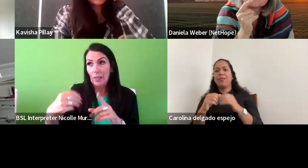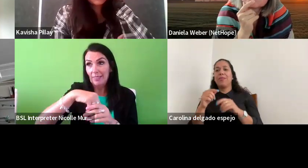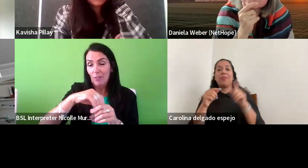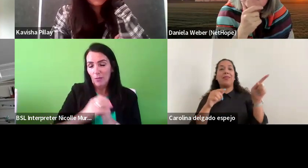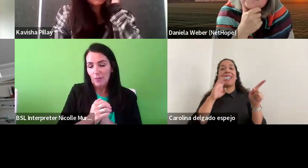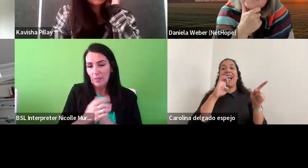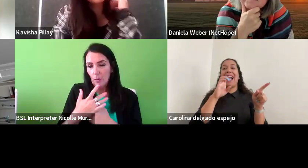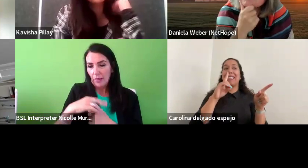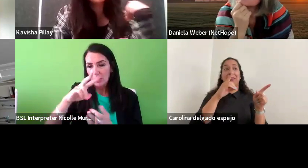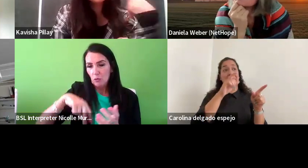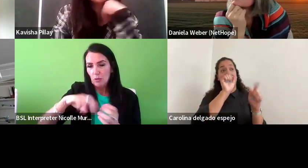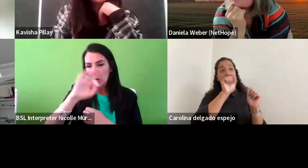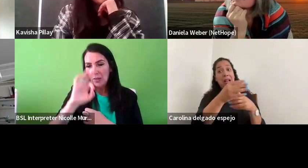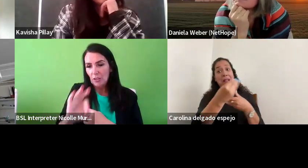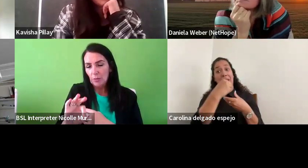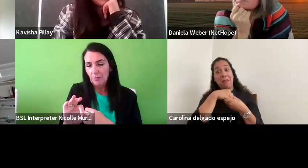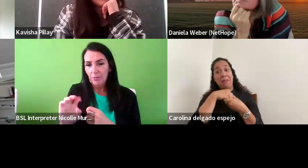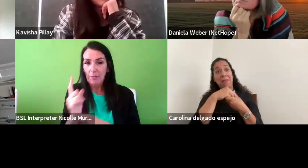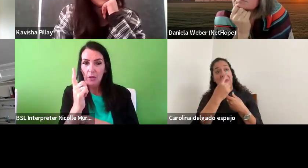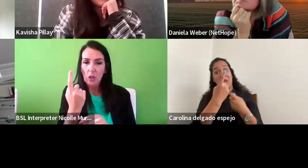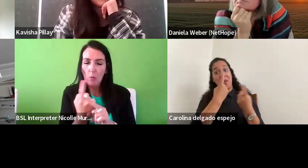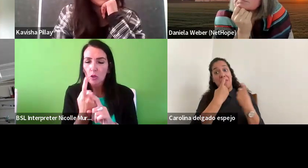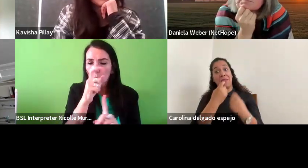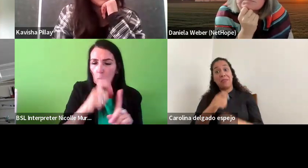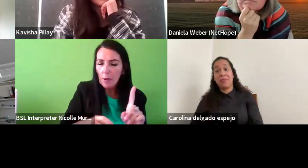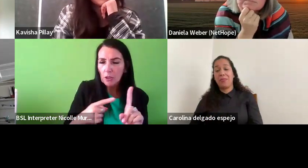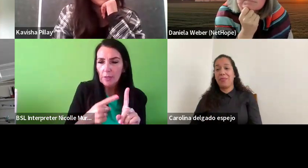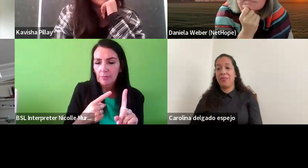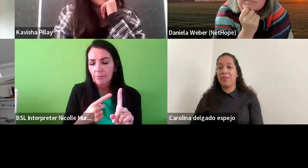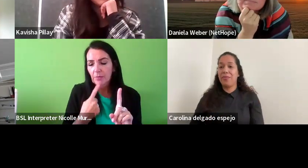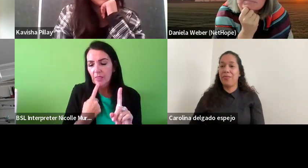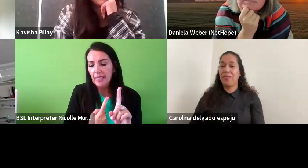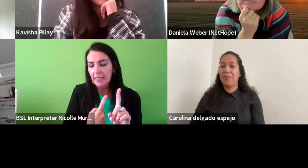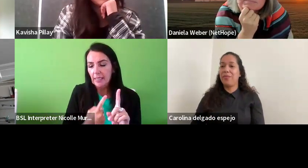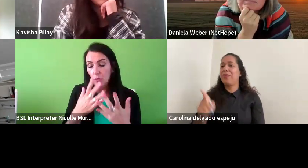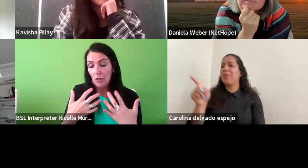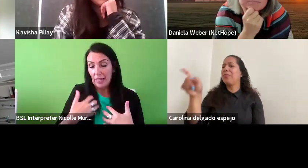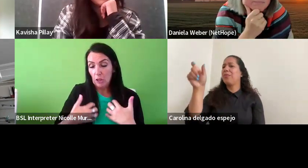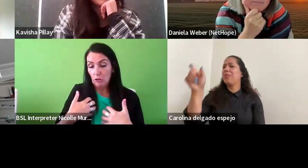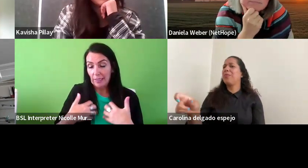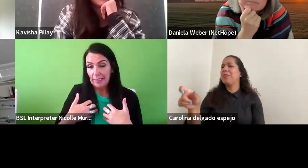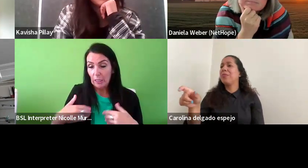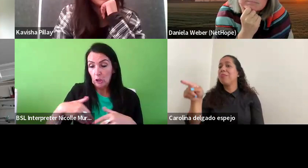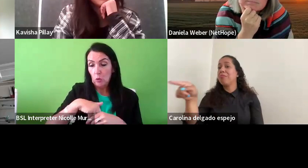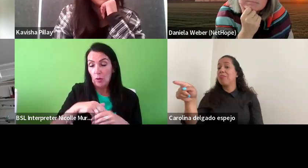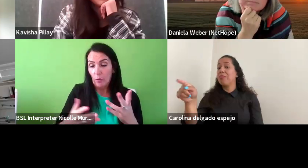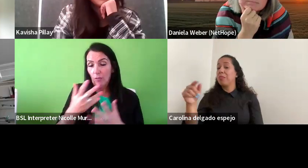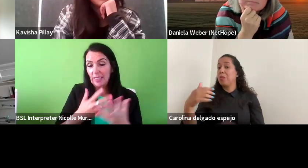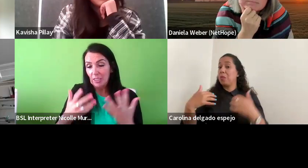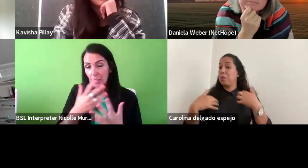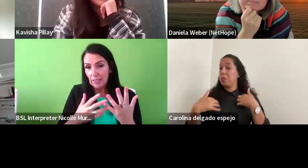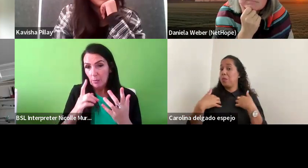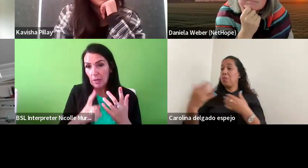to read a question, but before that, I was speaking to somebody who said they're really interested in joining this conversation,